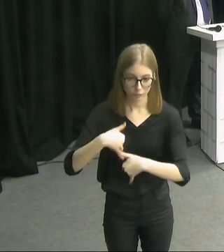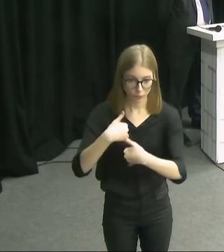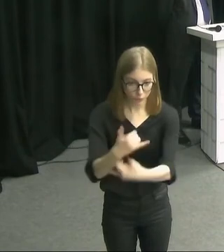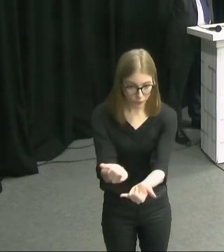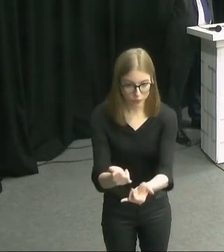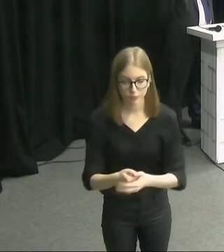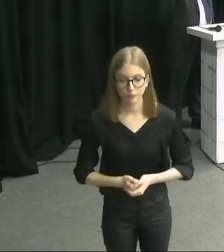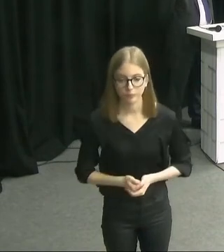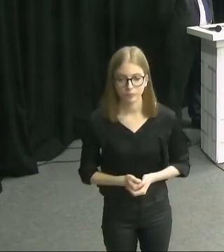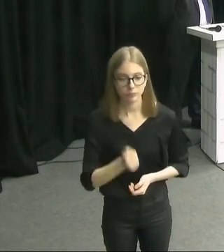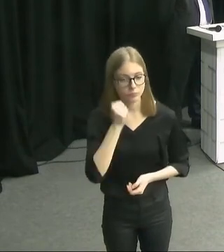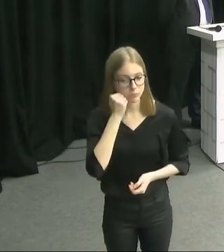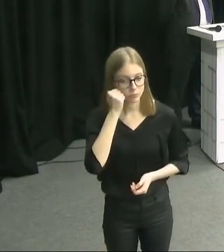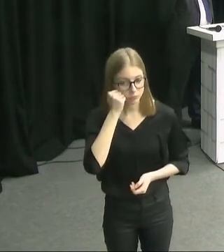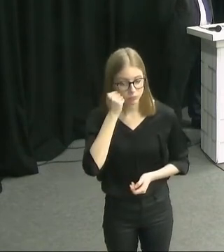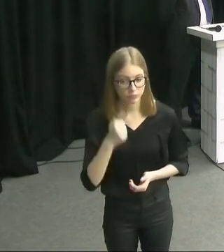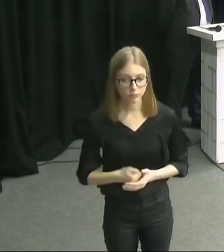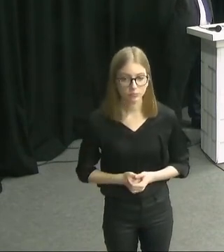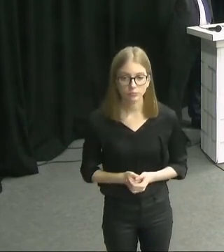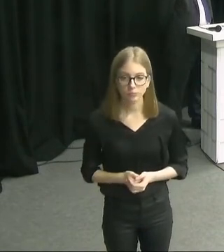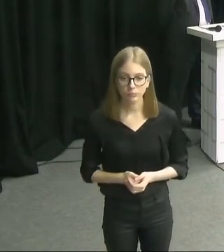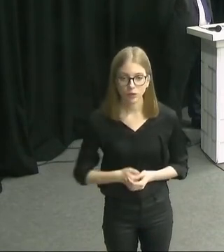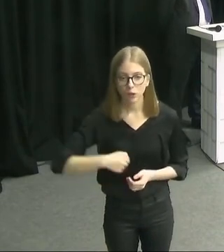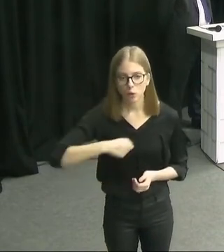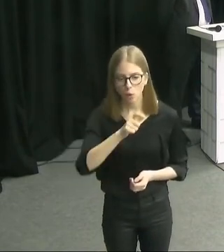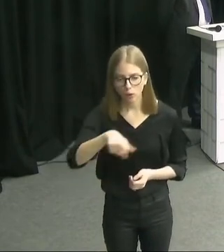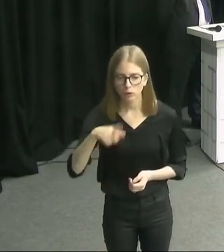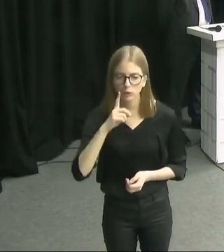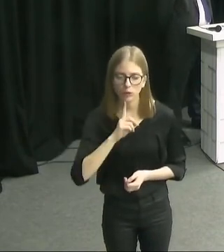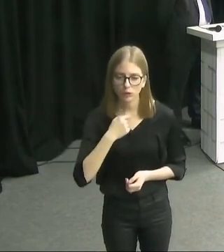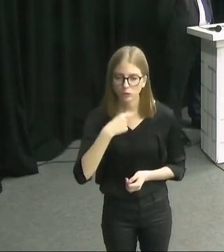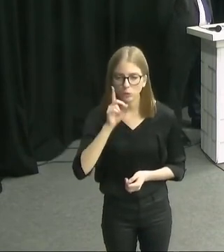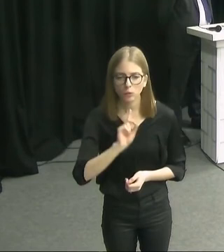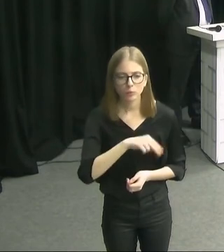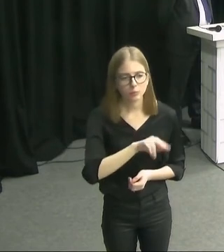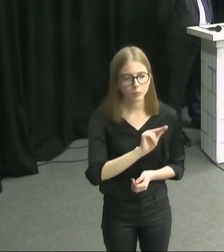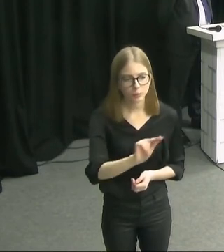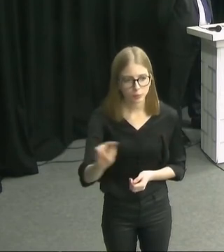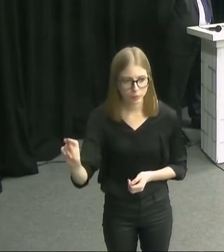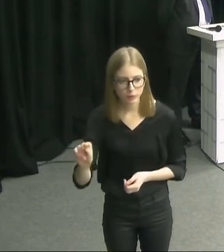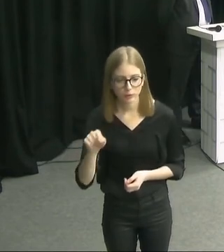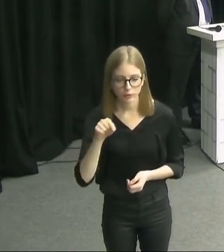level, sometimes run into big problems if they don't have support from parents. So we should support students at this level.